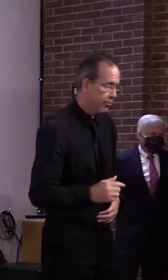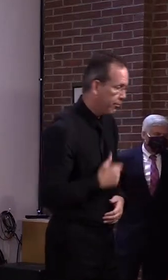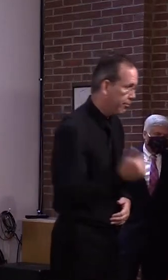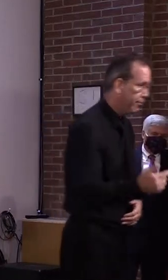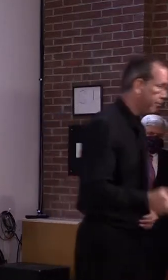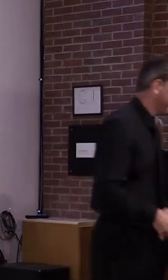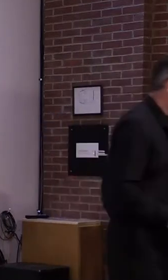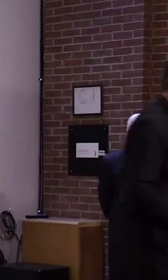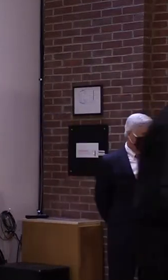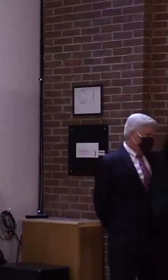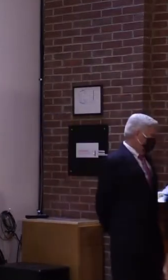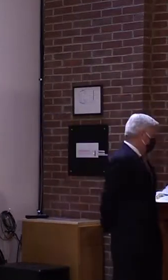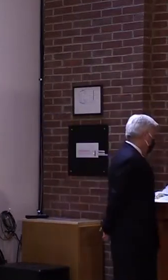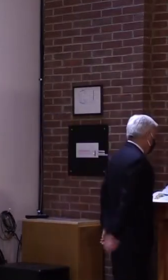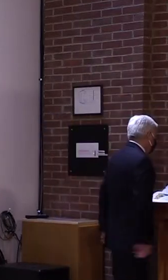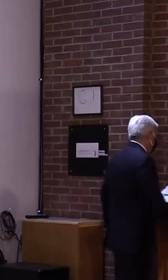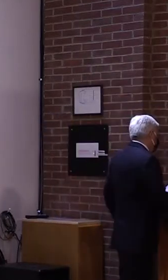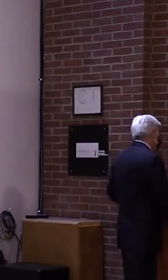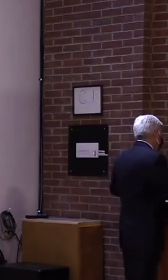Greg, the county courier.